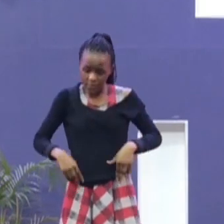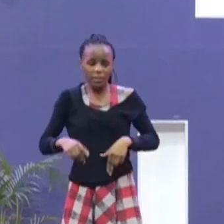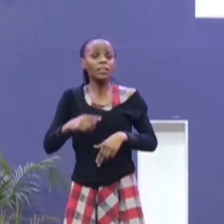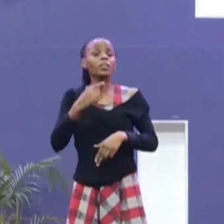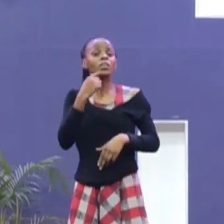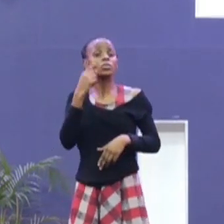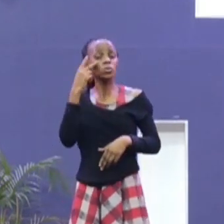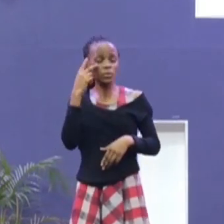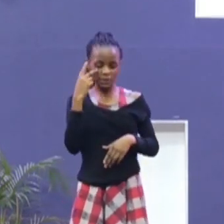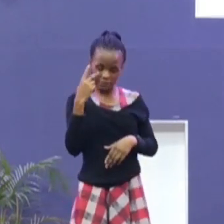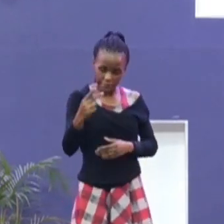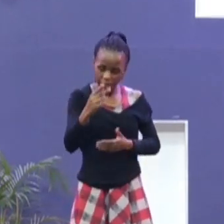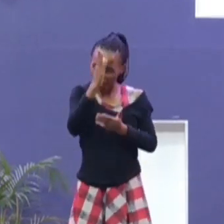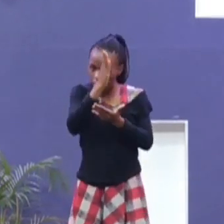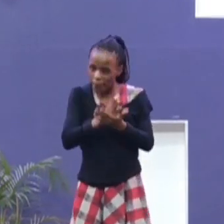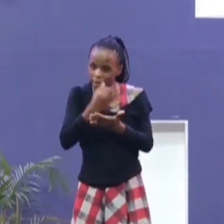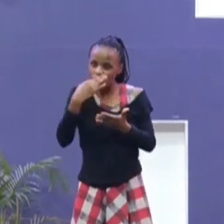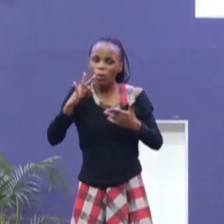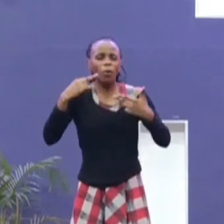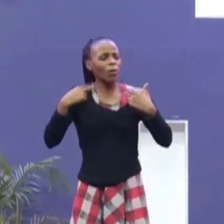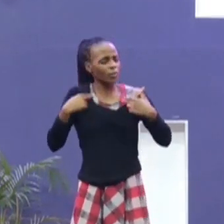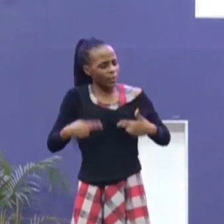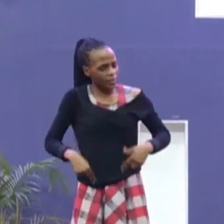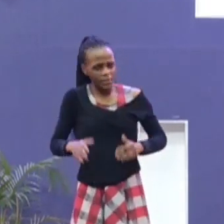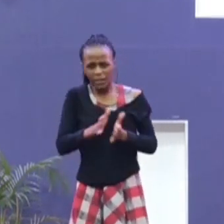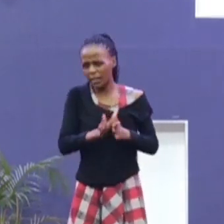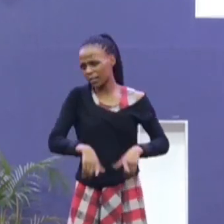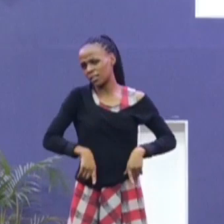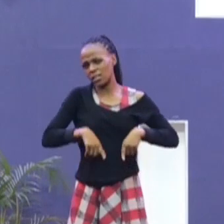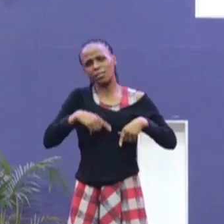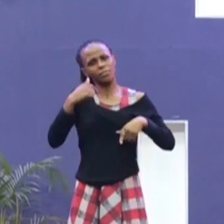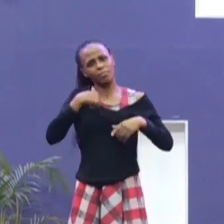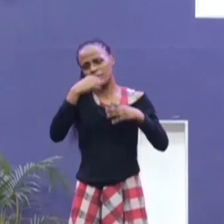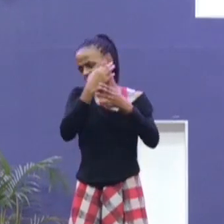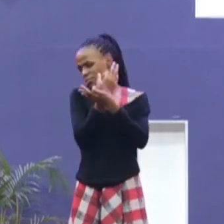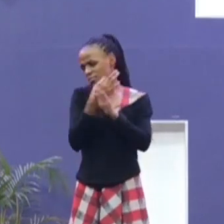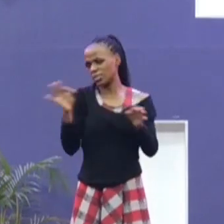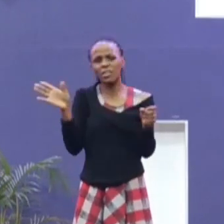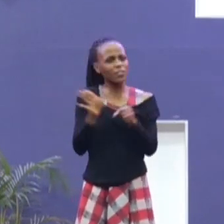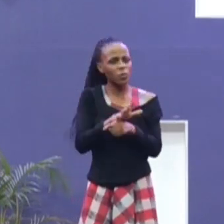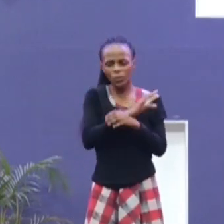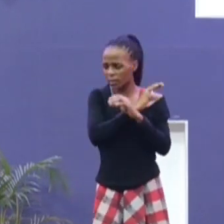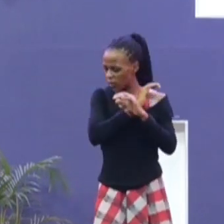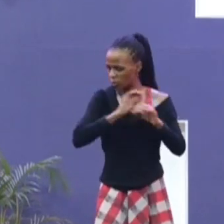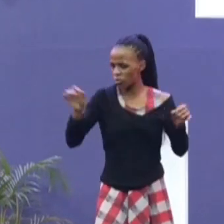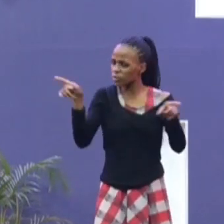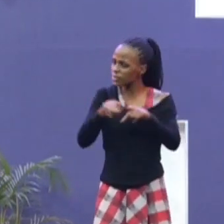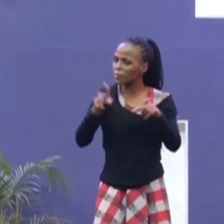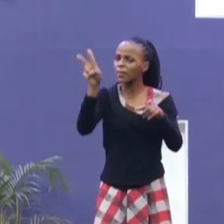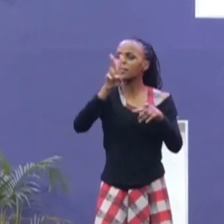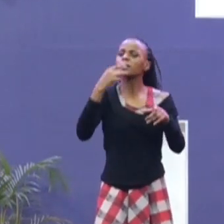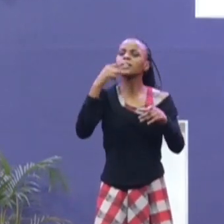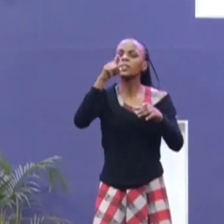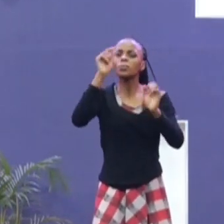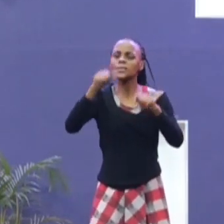where you consider you are not free, as the scripture says that we must be free. Tunulira obulamu bwo olabye dalanga tonna